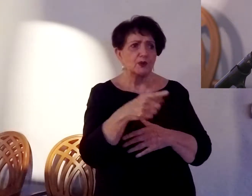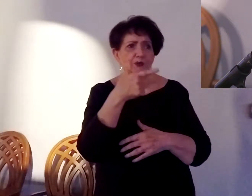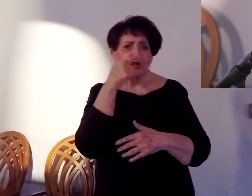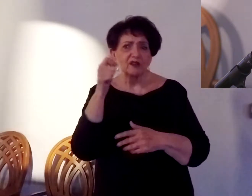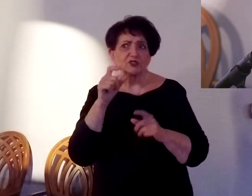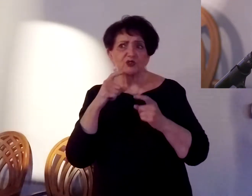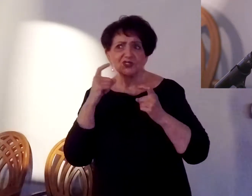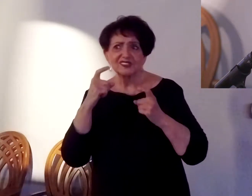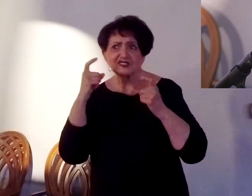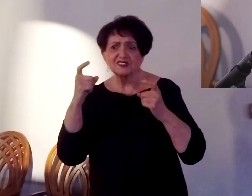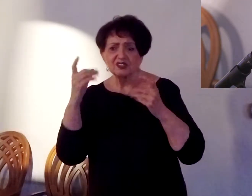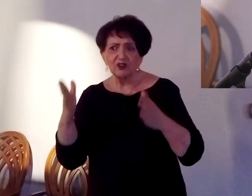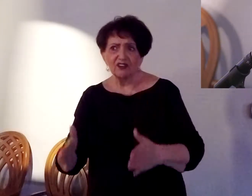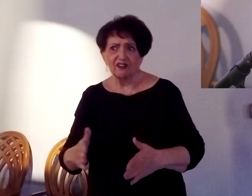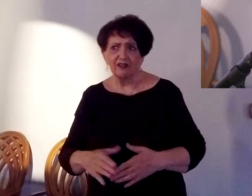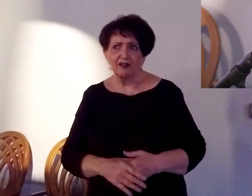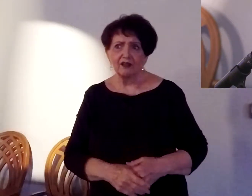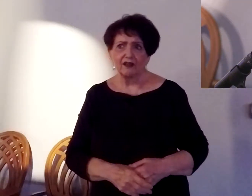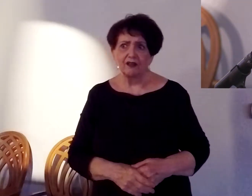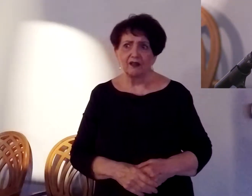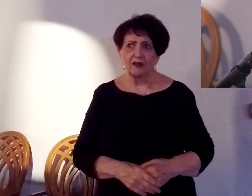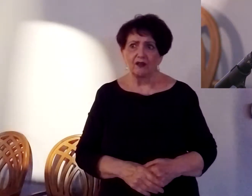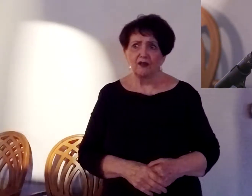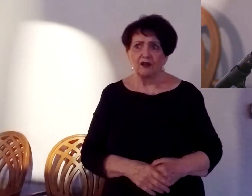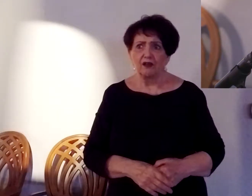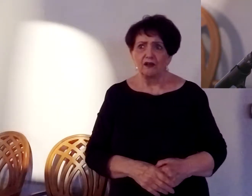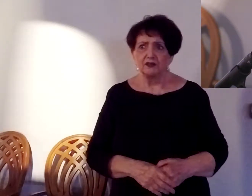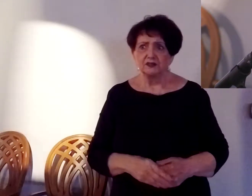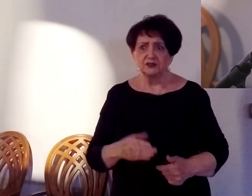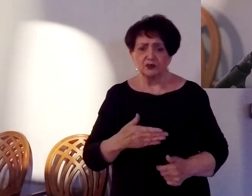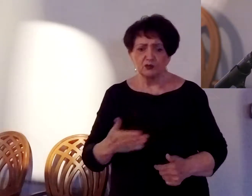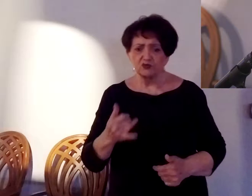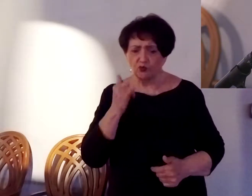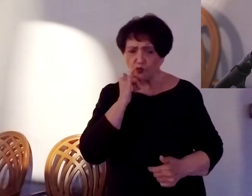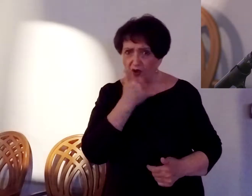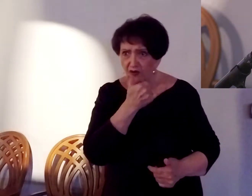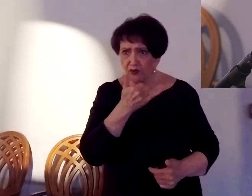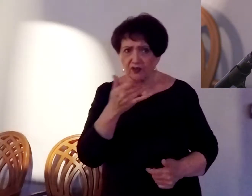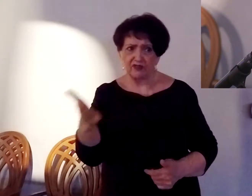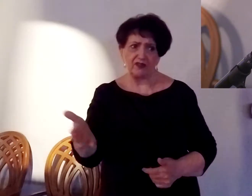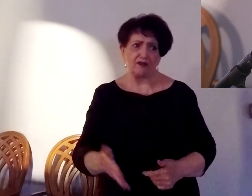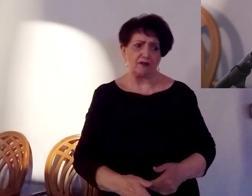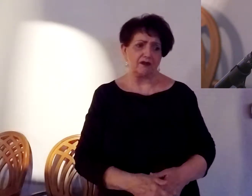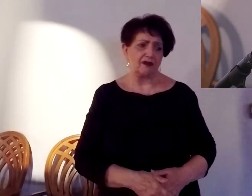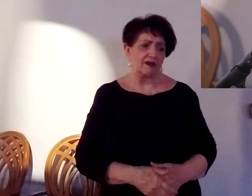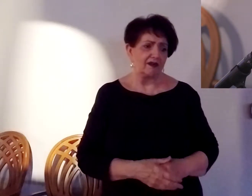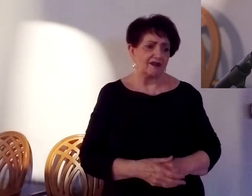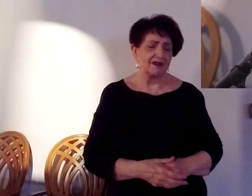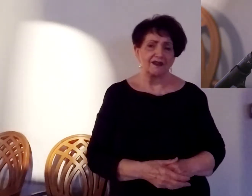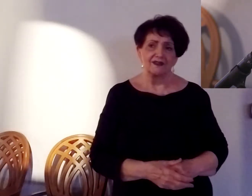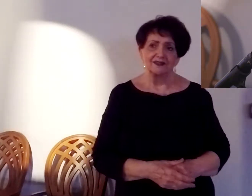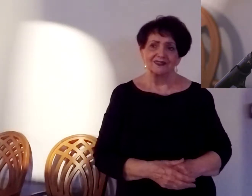and a jerk. And something's wrong with you. And so,